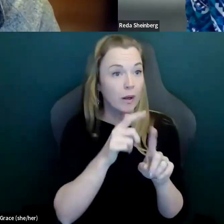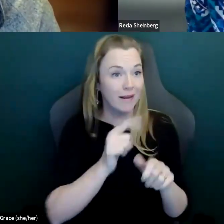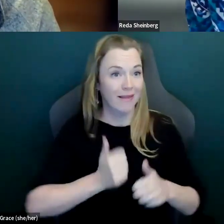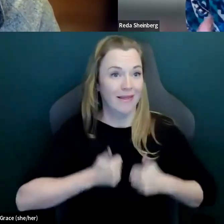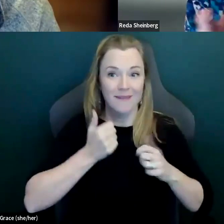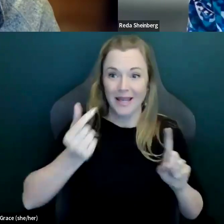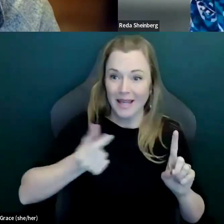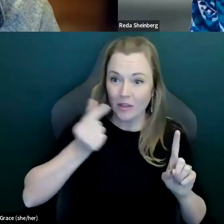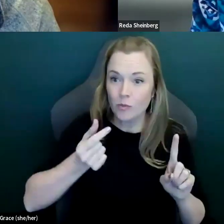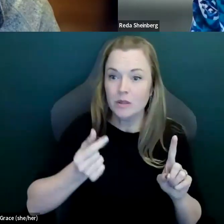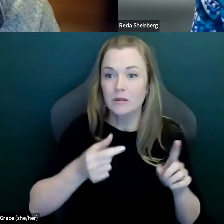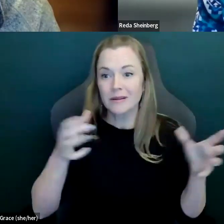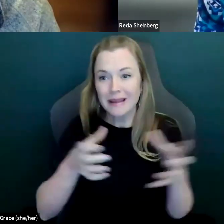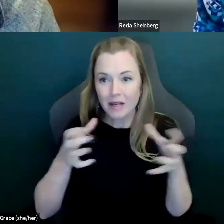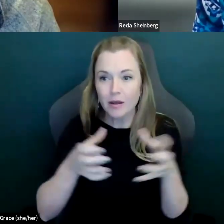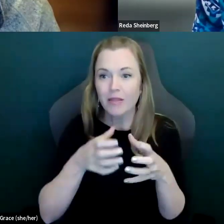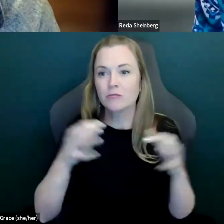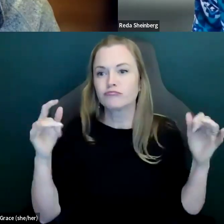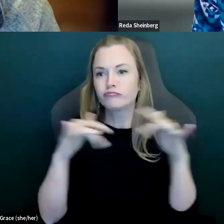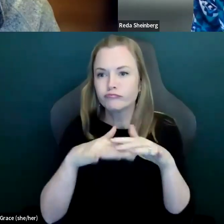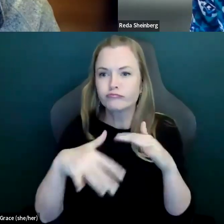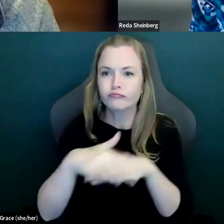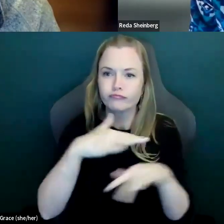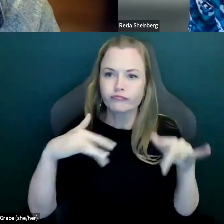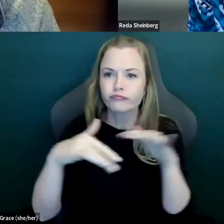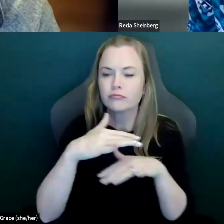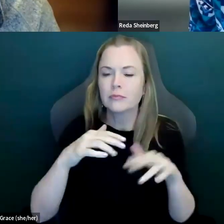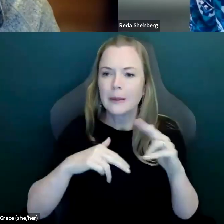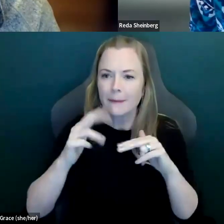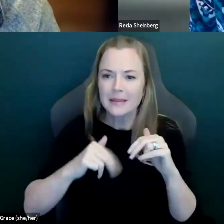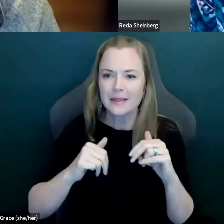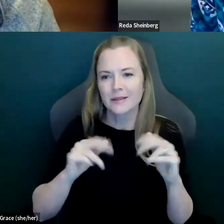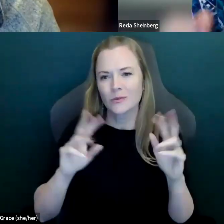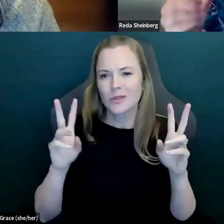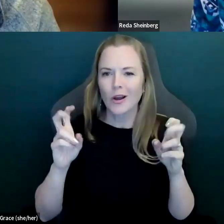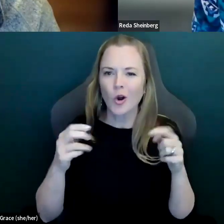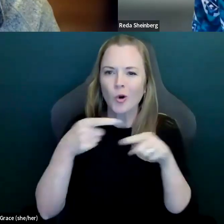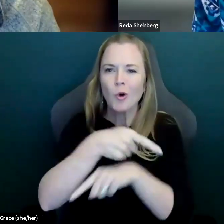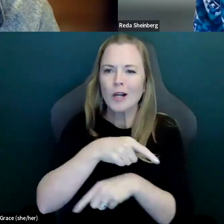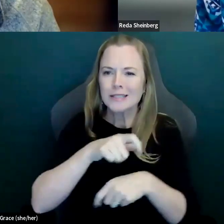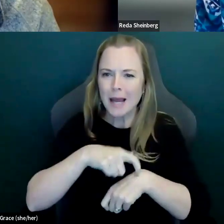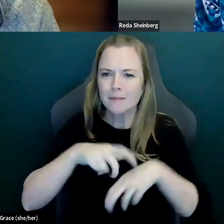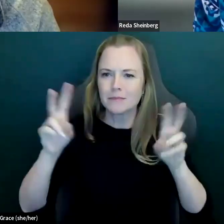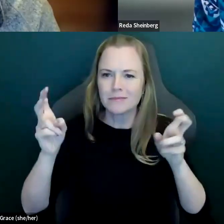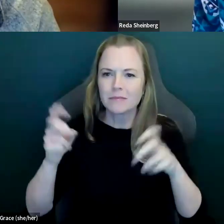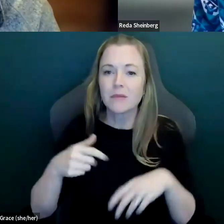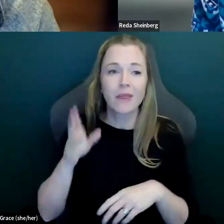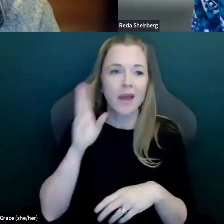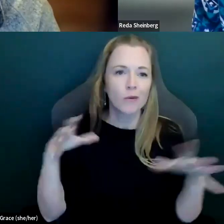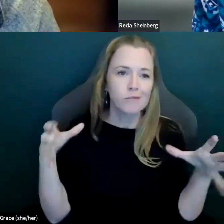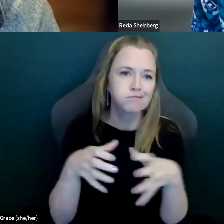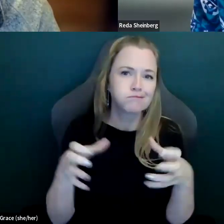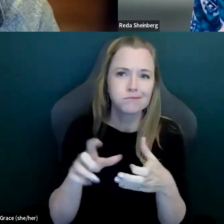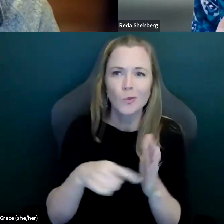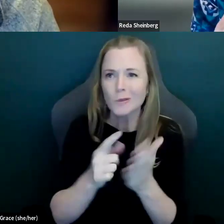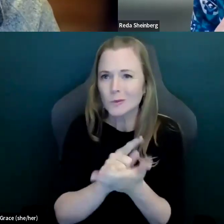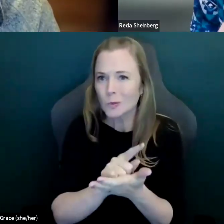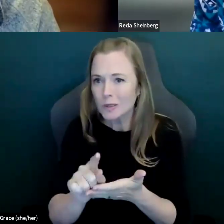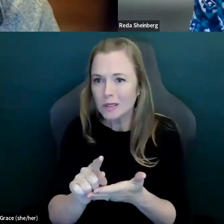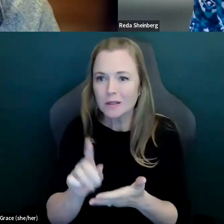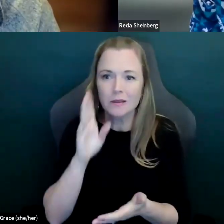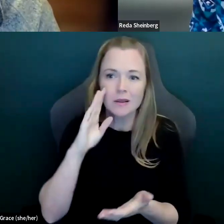they would get together in the building, which was called the Crossings at the time, and they would get together once a week and talk over